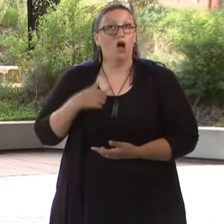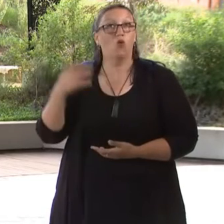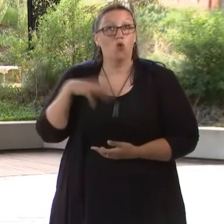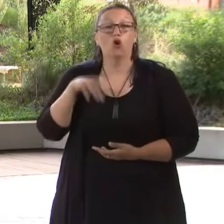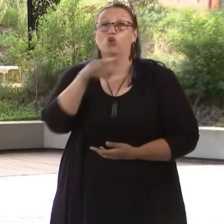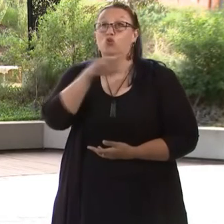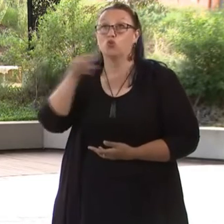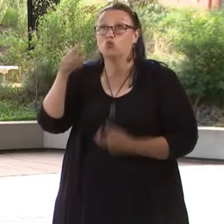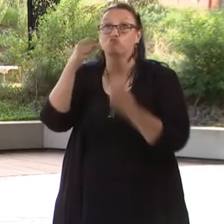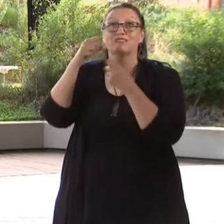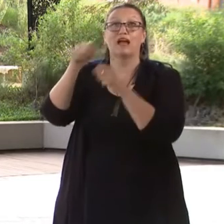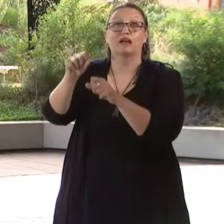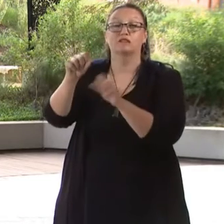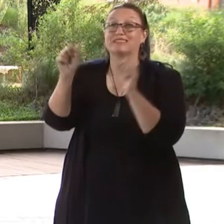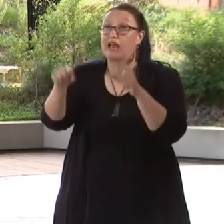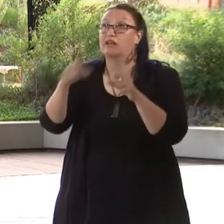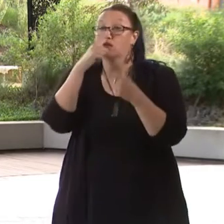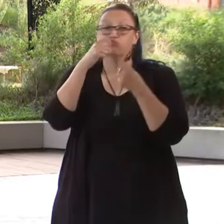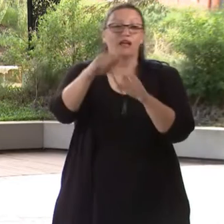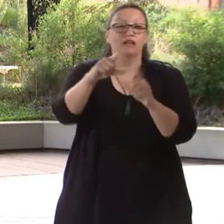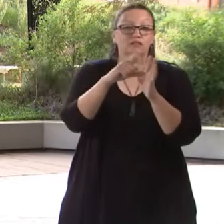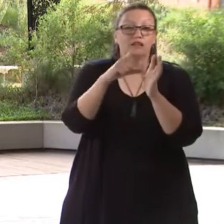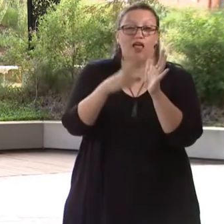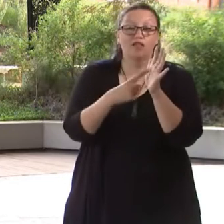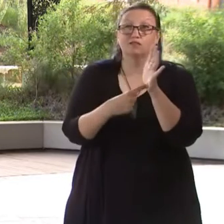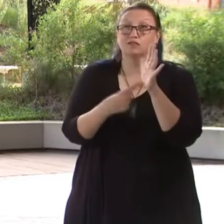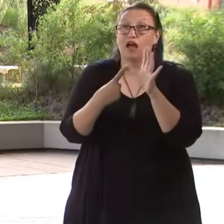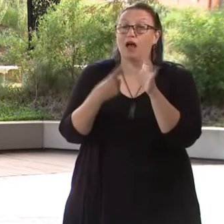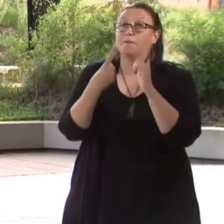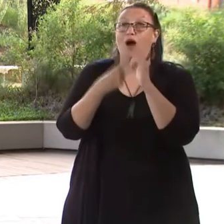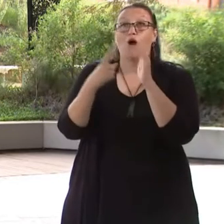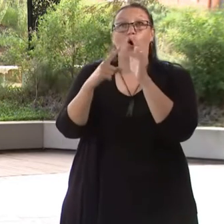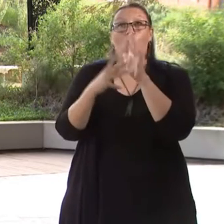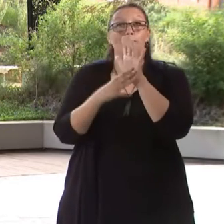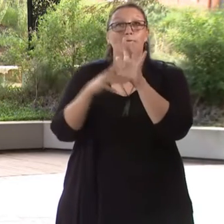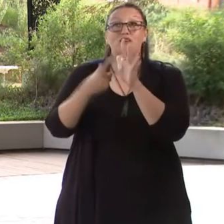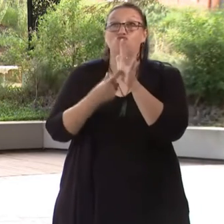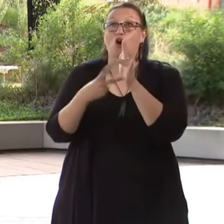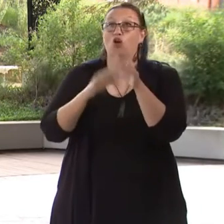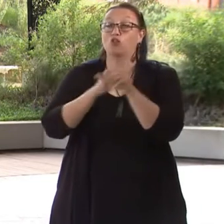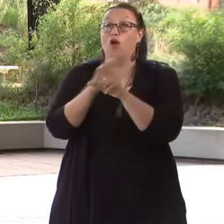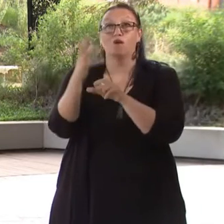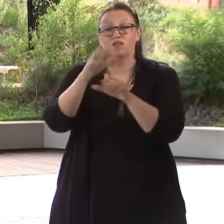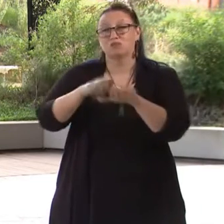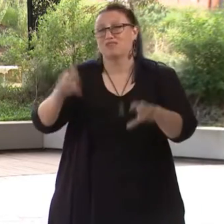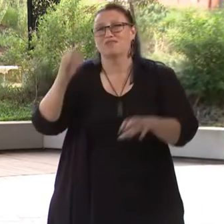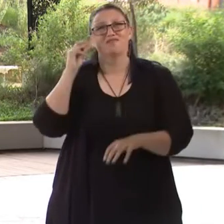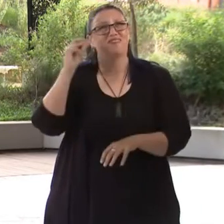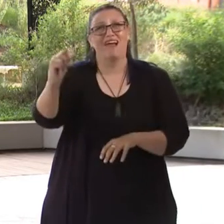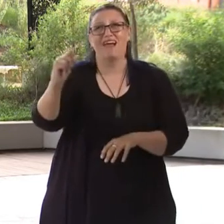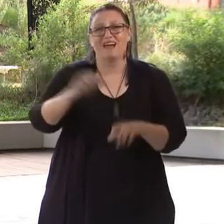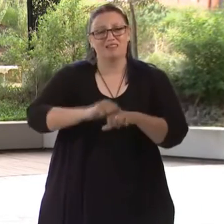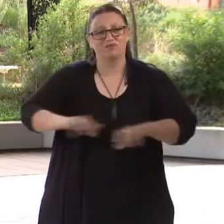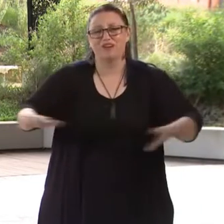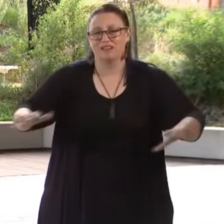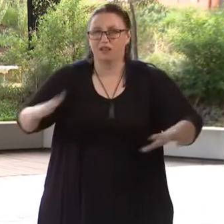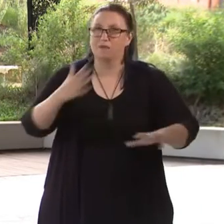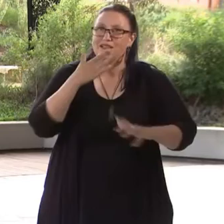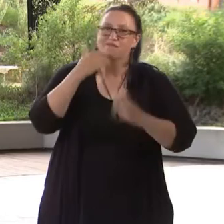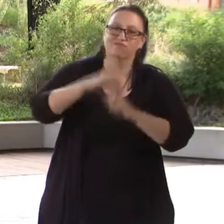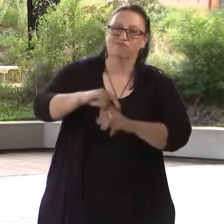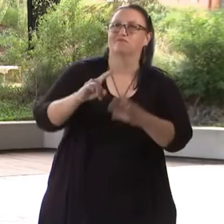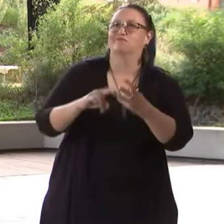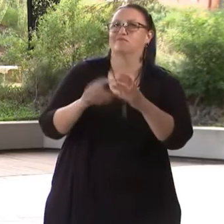Omicron. So my message today is please get boosted and reach out to anyone you know, your